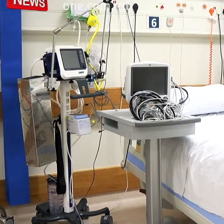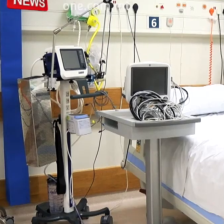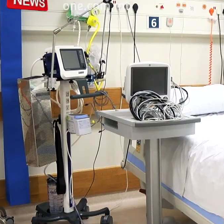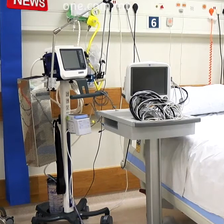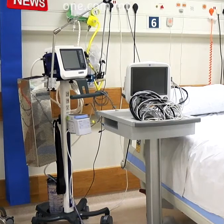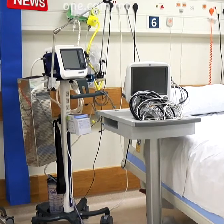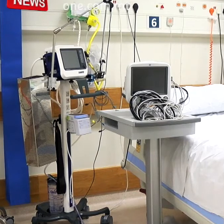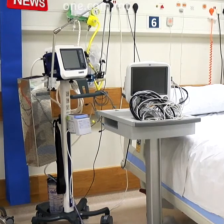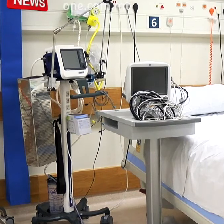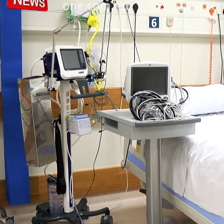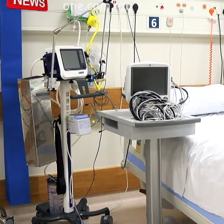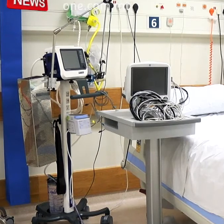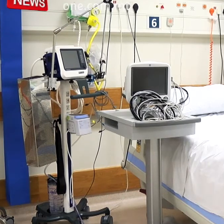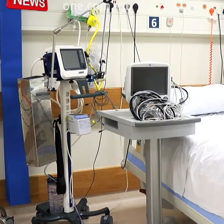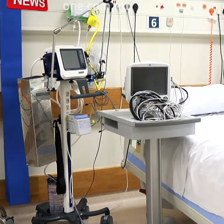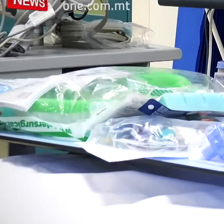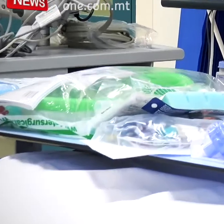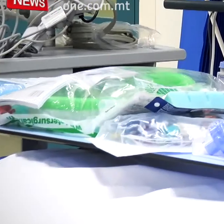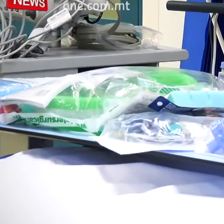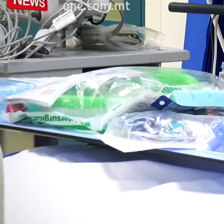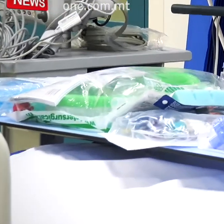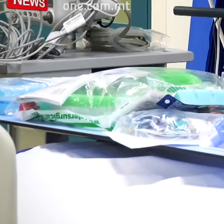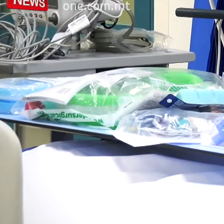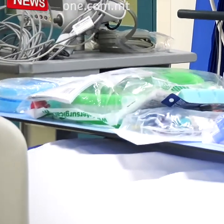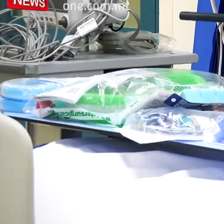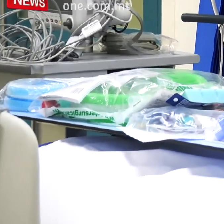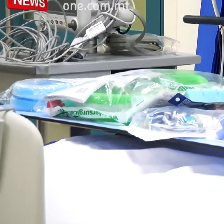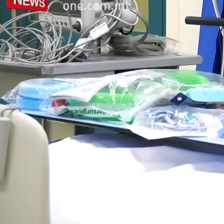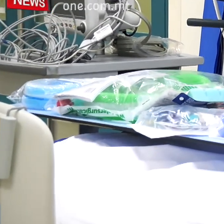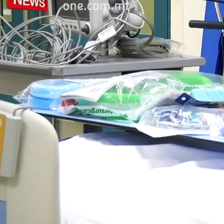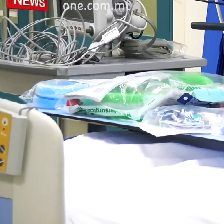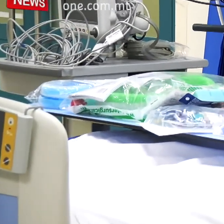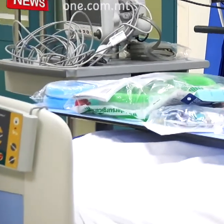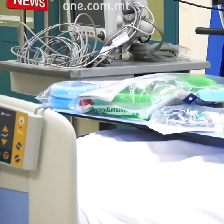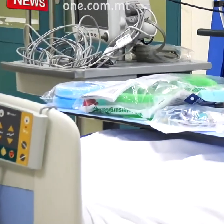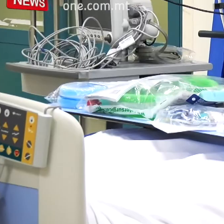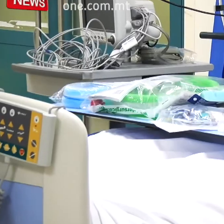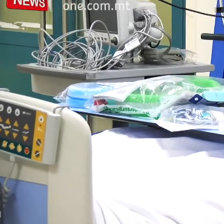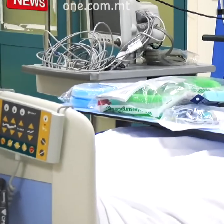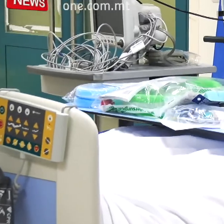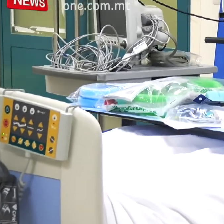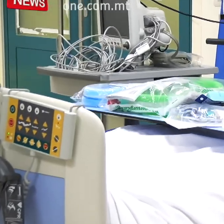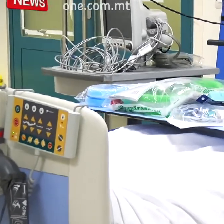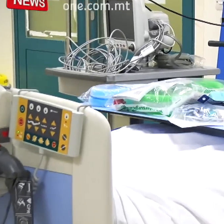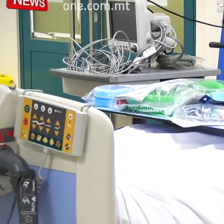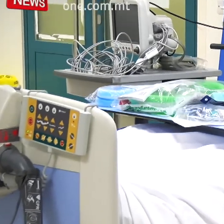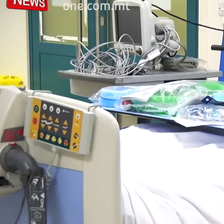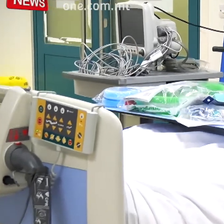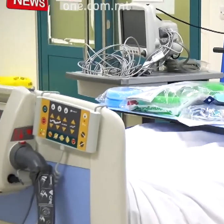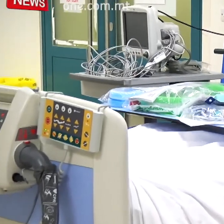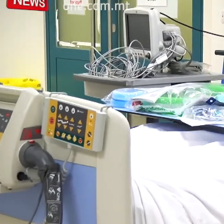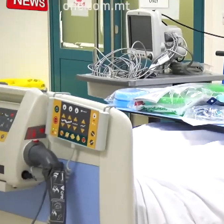li persuna infettata bil-Coronavirus qed tingħata l-kura fit-taqsima għal kura intensiva, filwaqt li persuna oħra qed